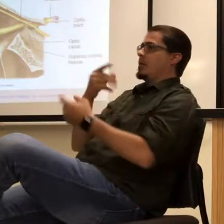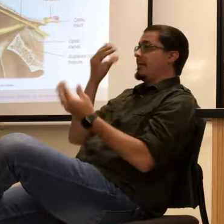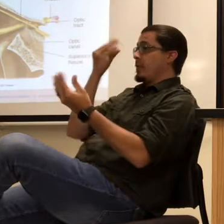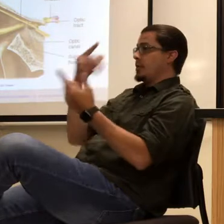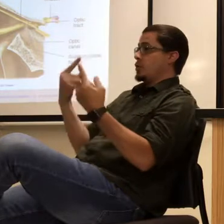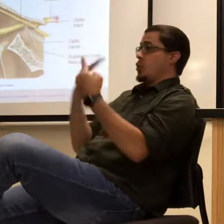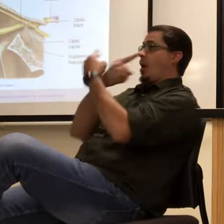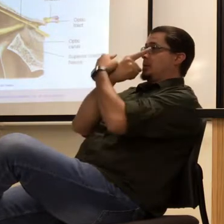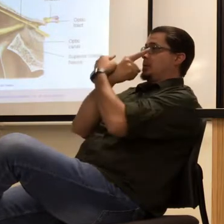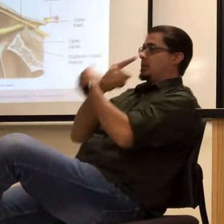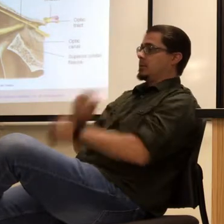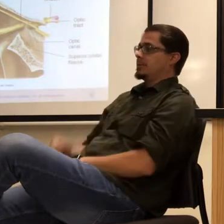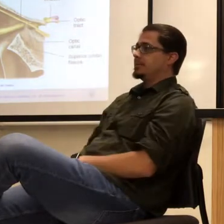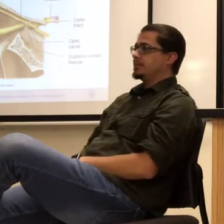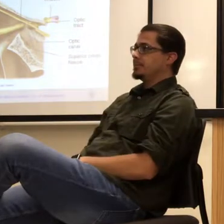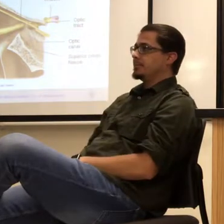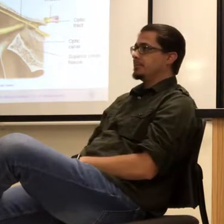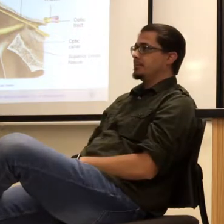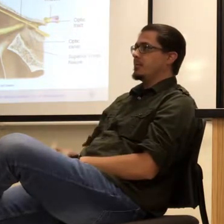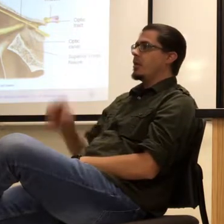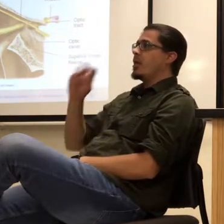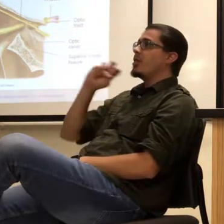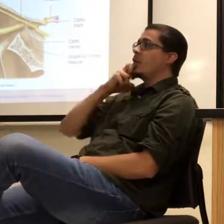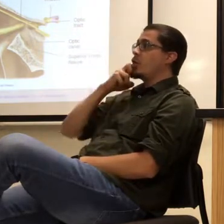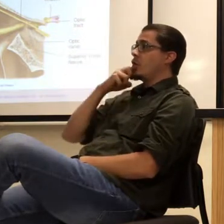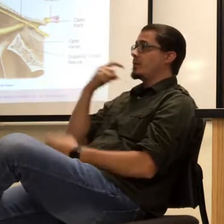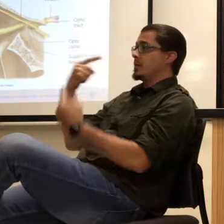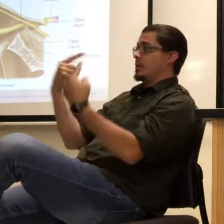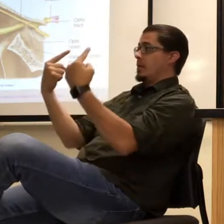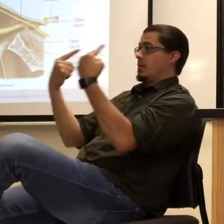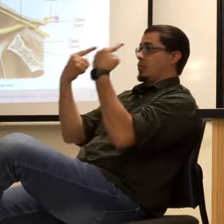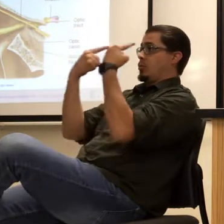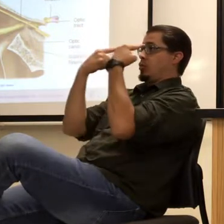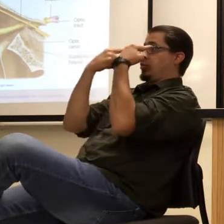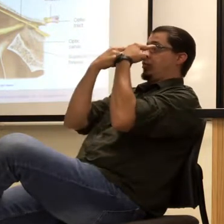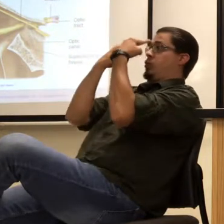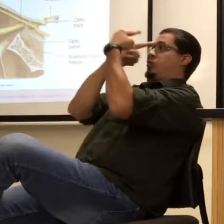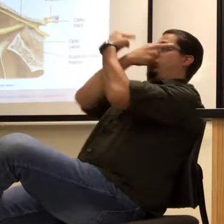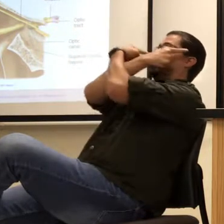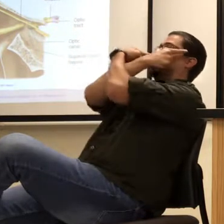where the optic nerves cross. So I'll just say info